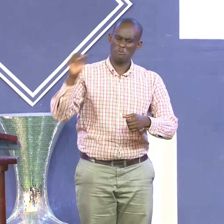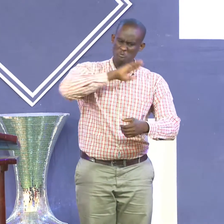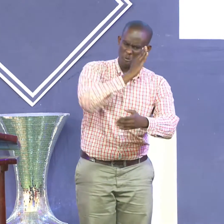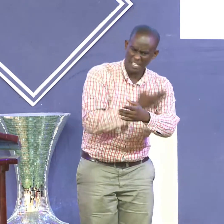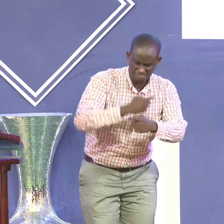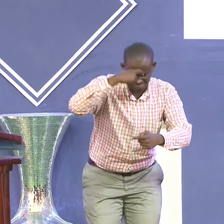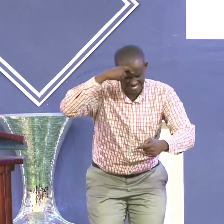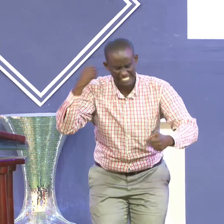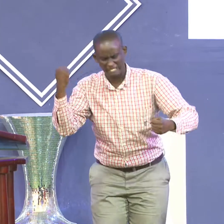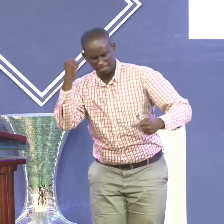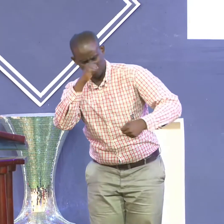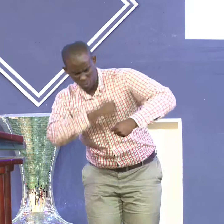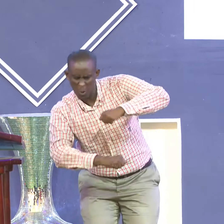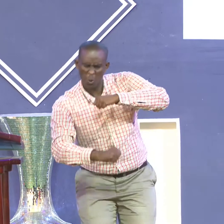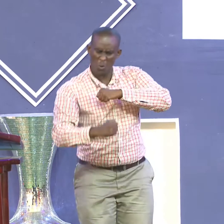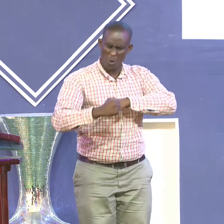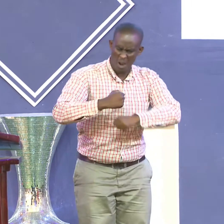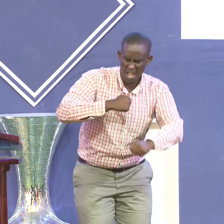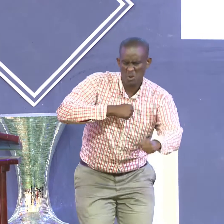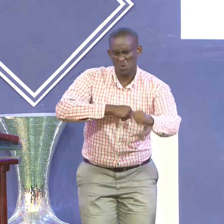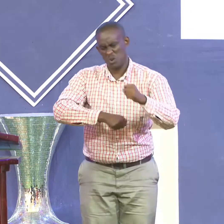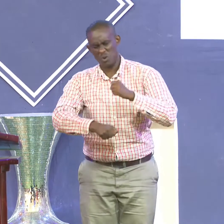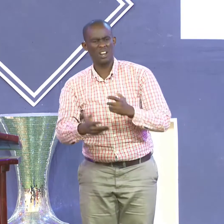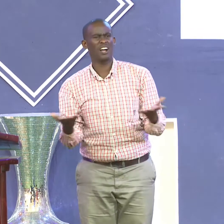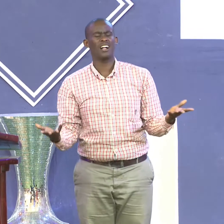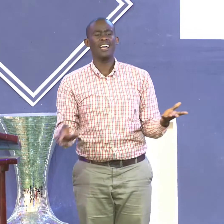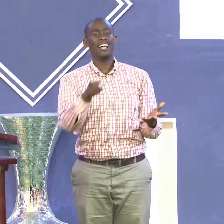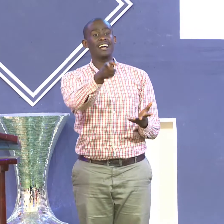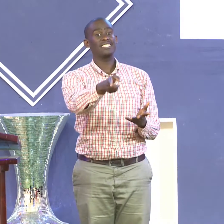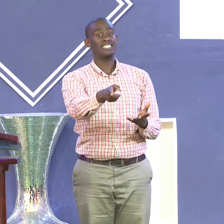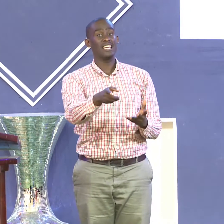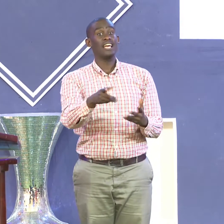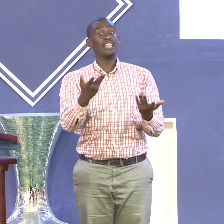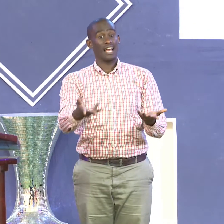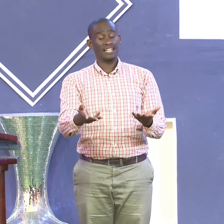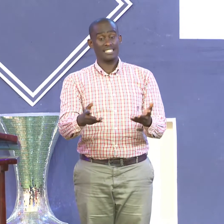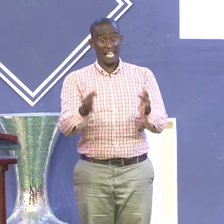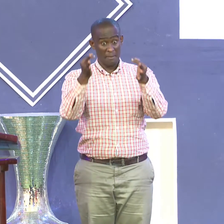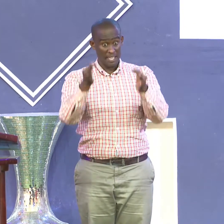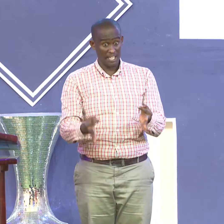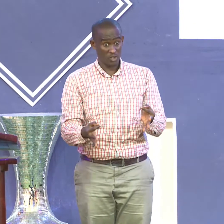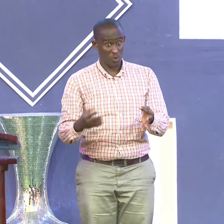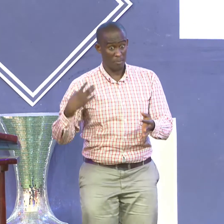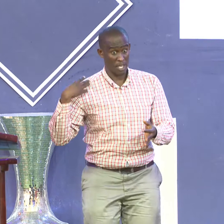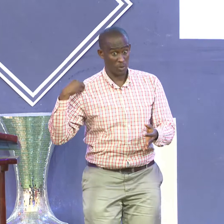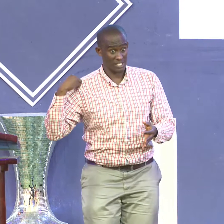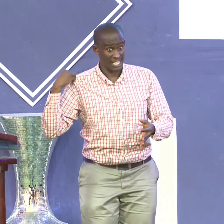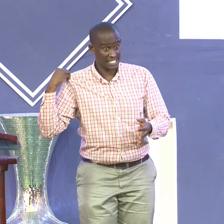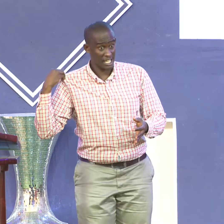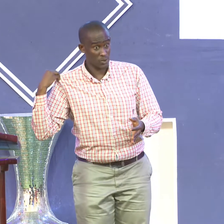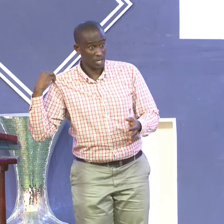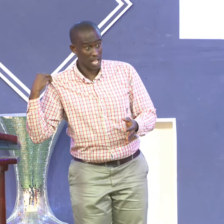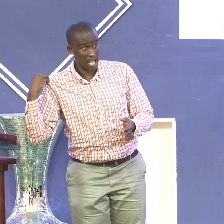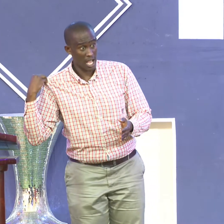of strength. But the way you invest that strength, they sway you away